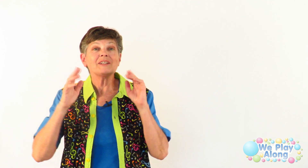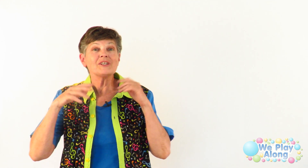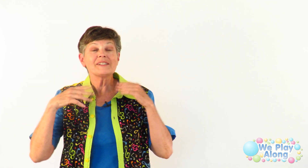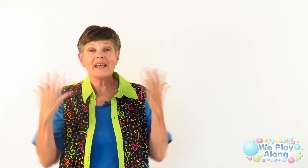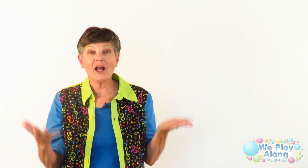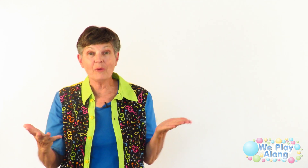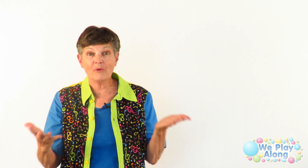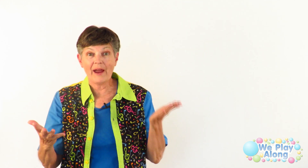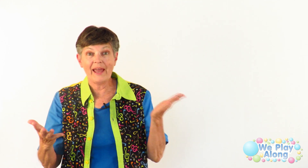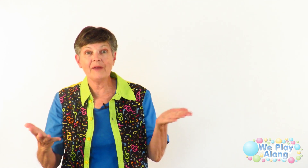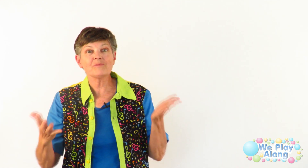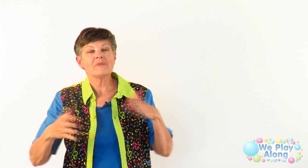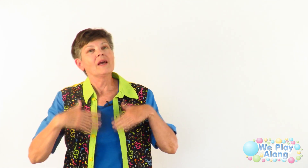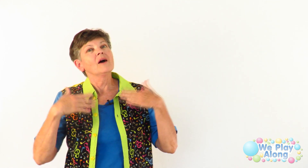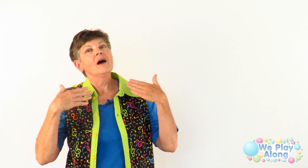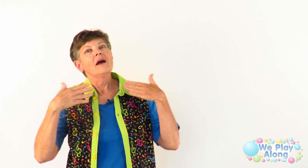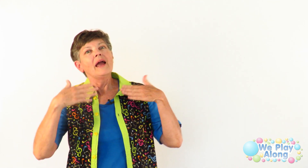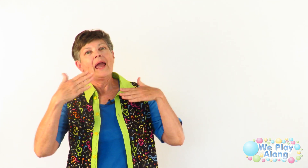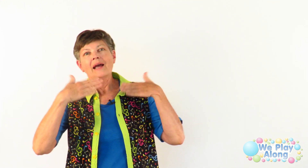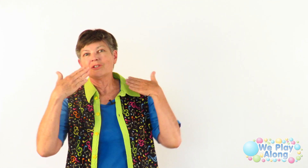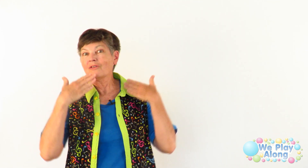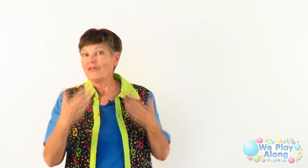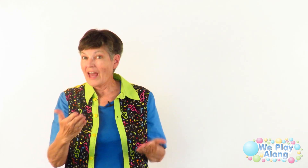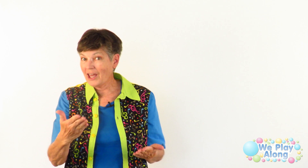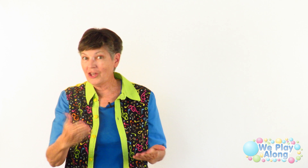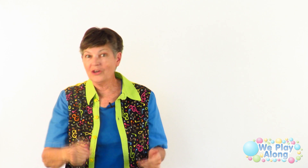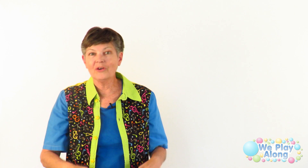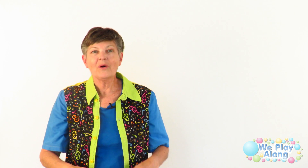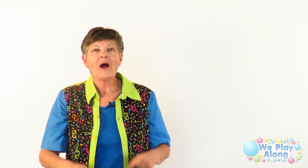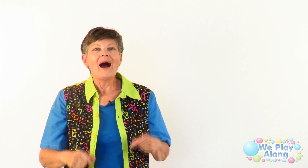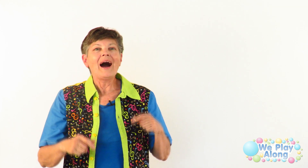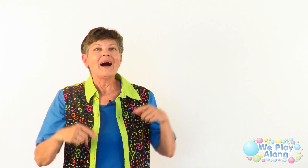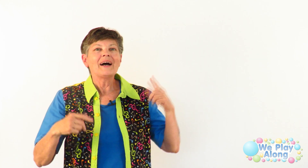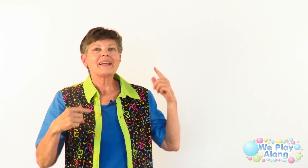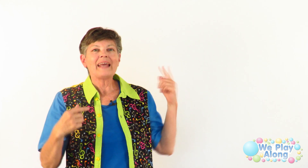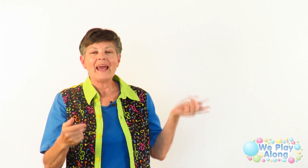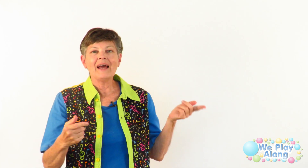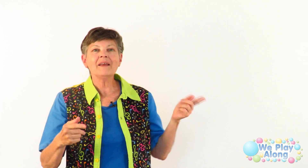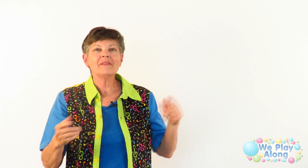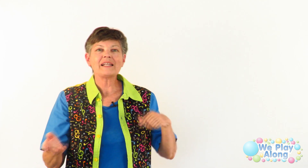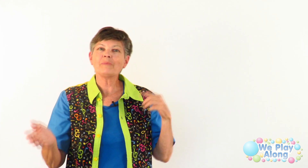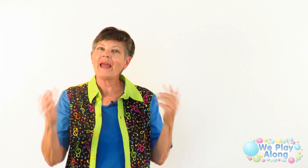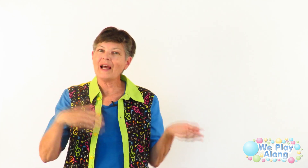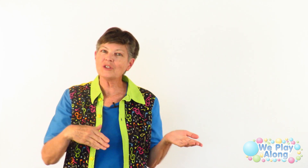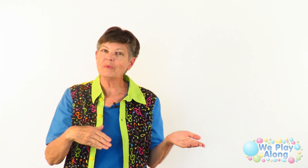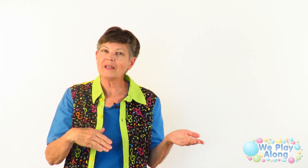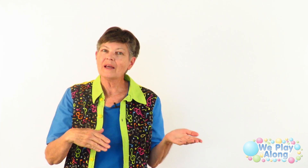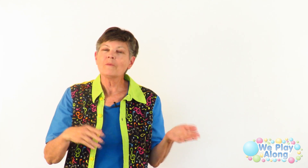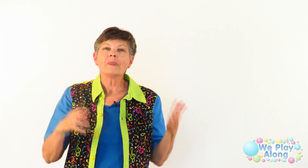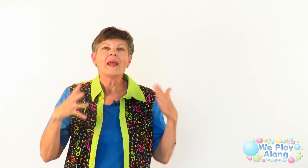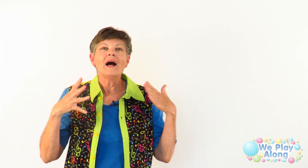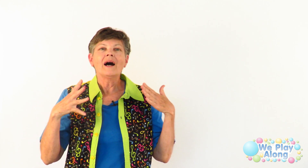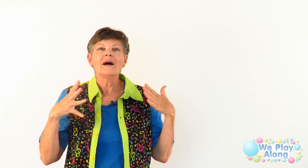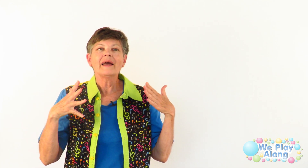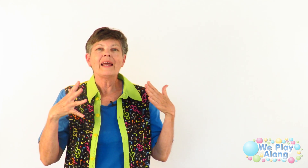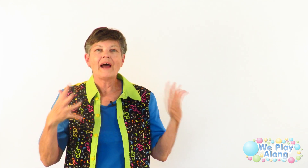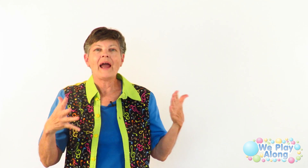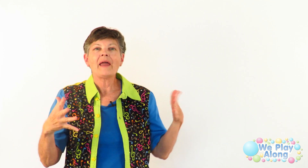to celebrate and to thank you, Ken, that's my husband, and